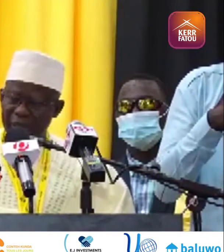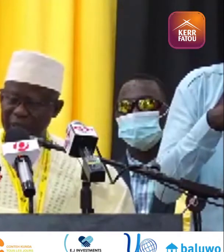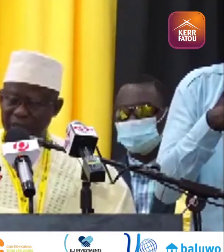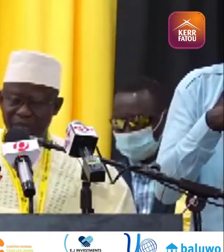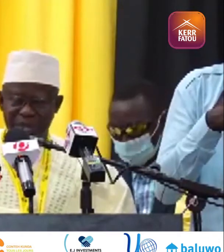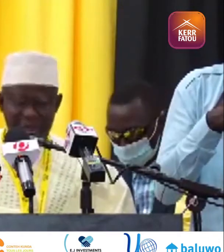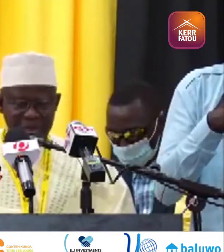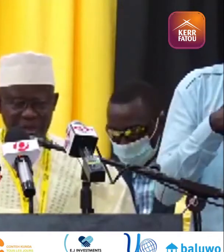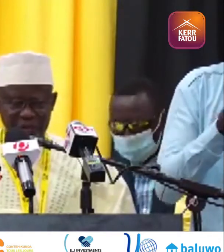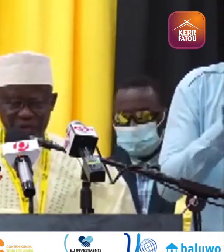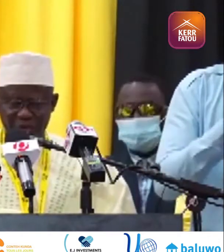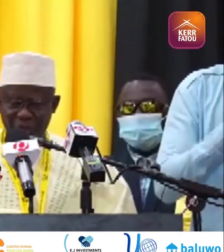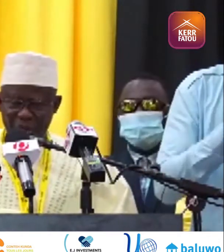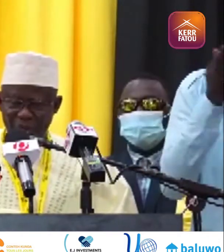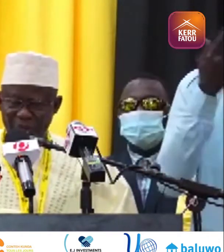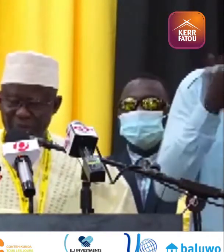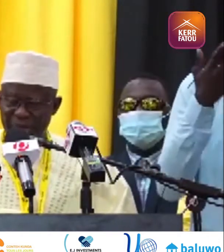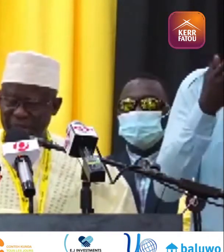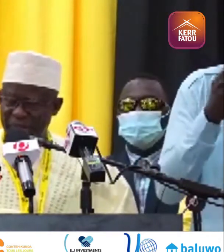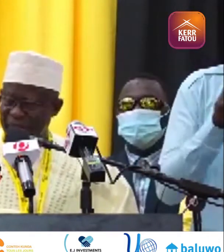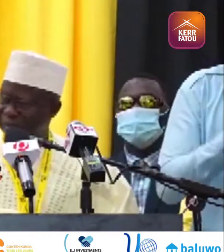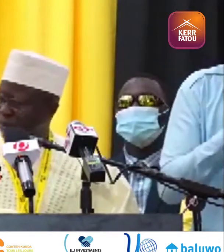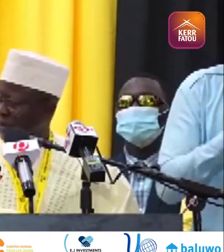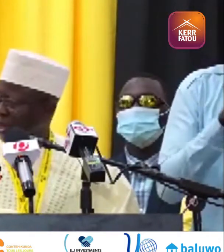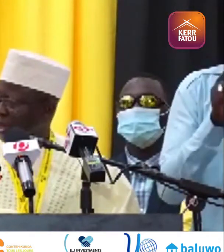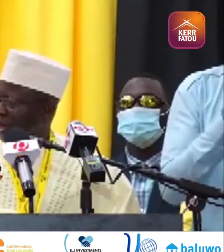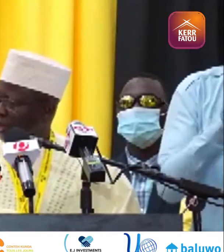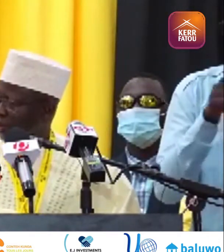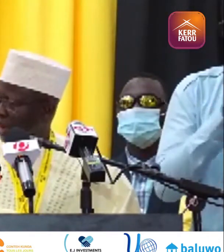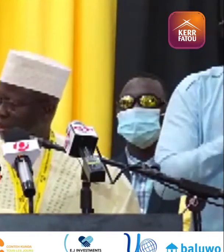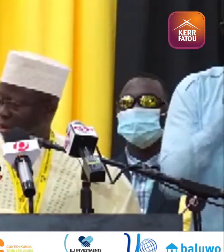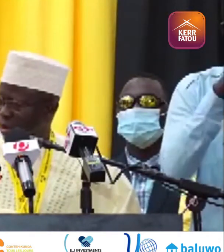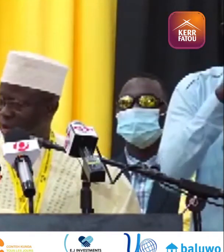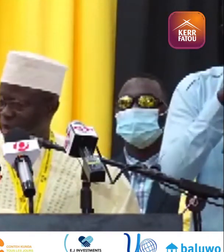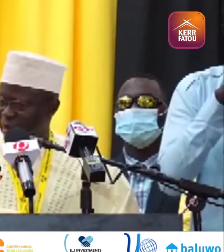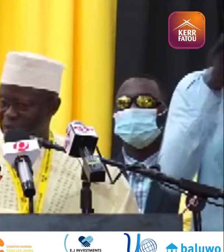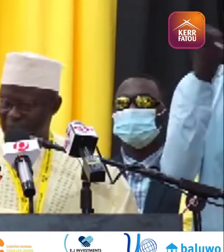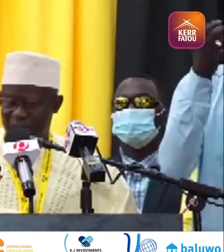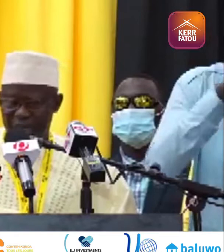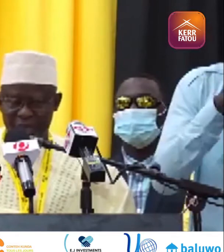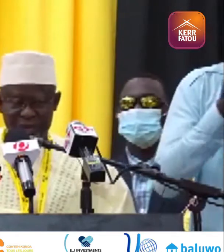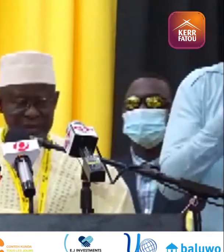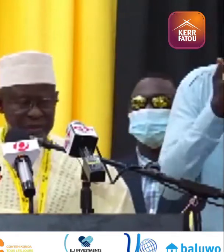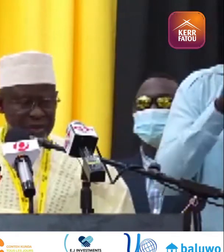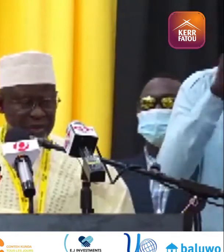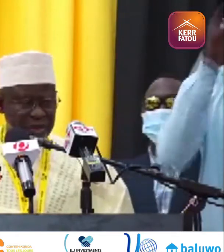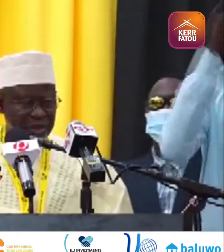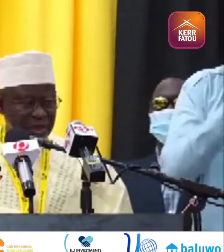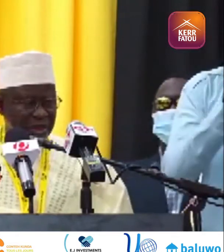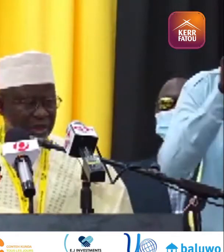2019, when, precisely on the 15th of May 2019, when Honorable Amadou Sané,